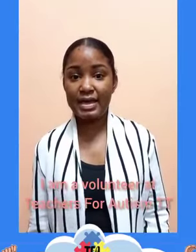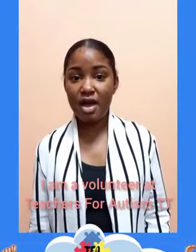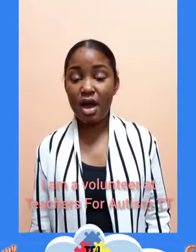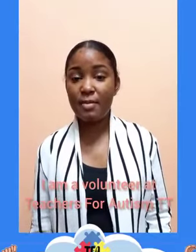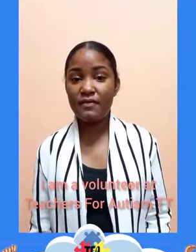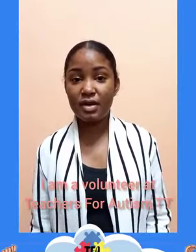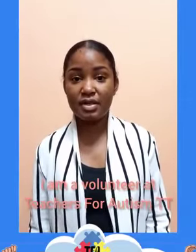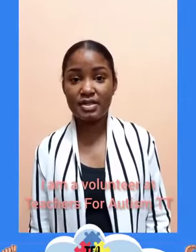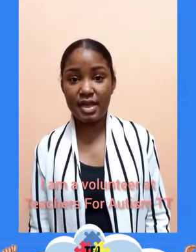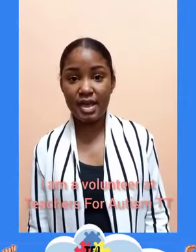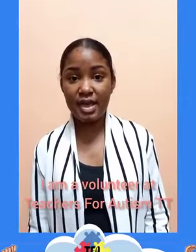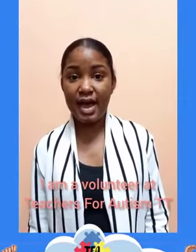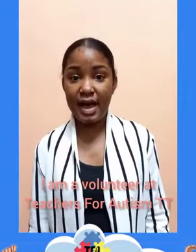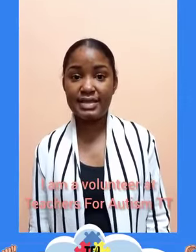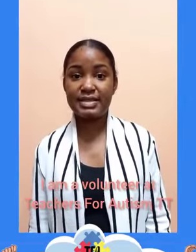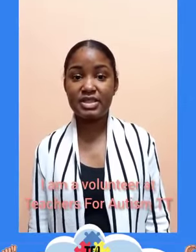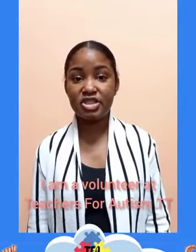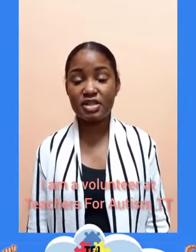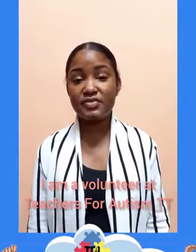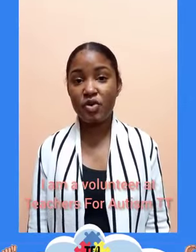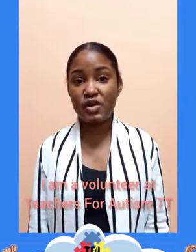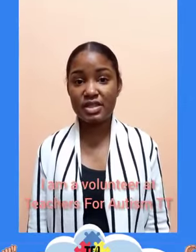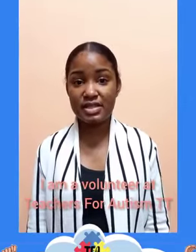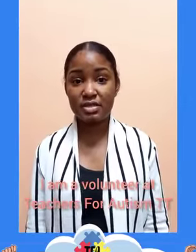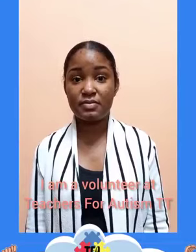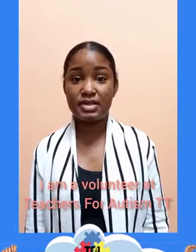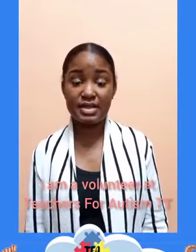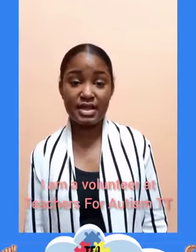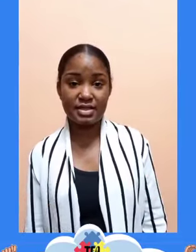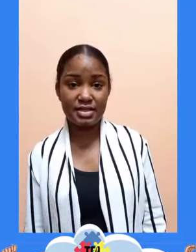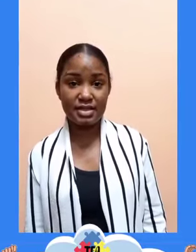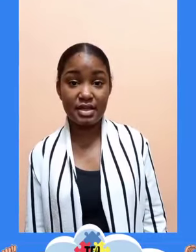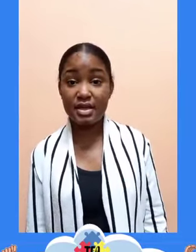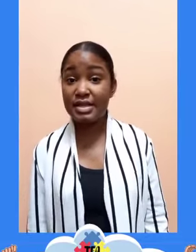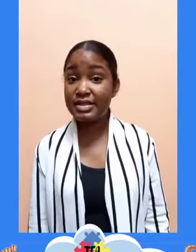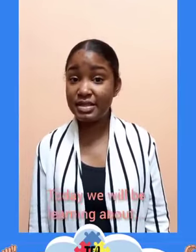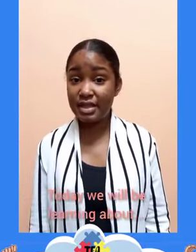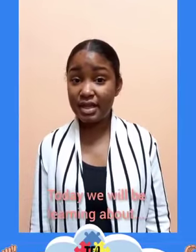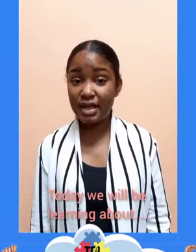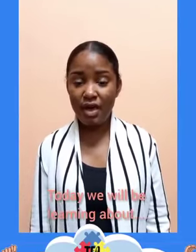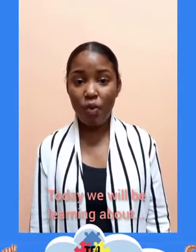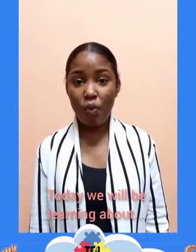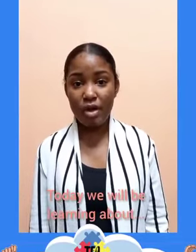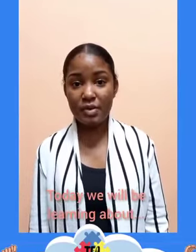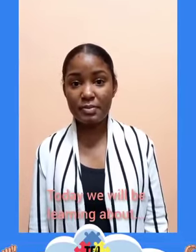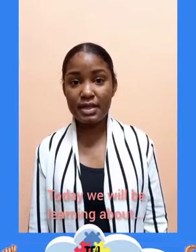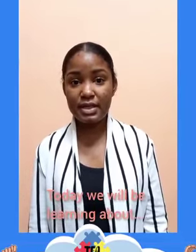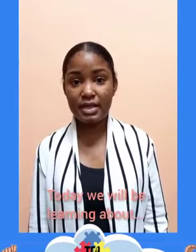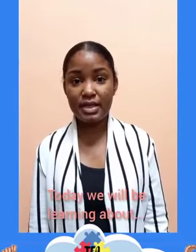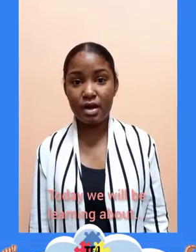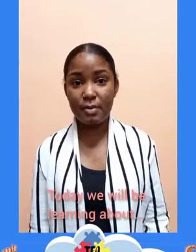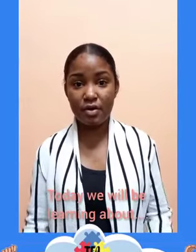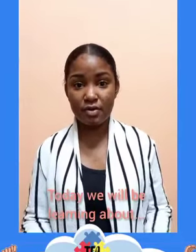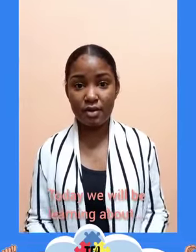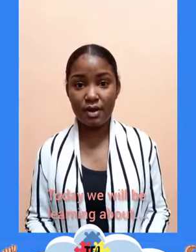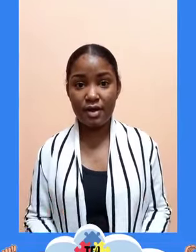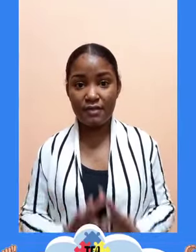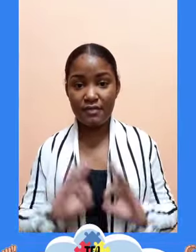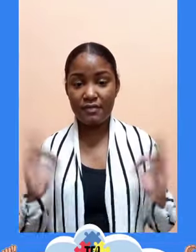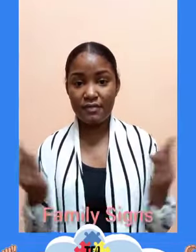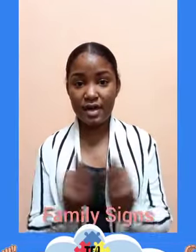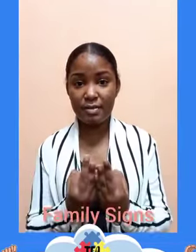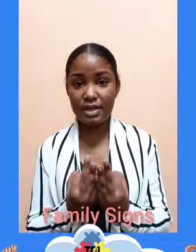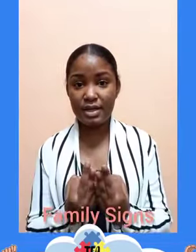I am a volunteer at Teachers for Autism TNT. Today, we will be learning about